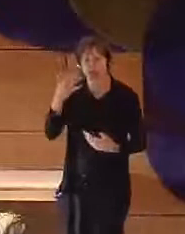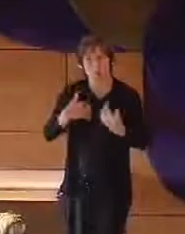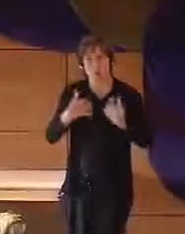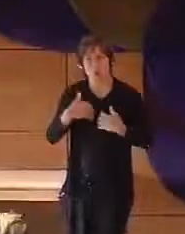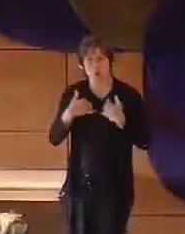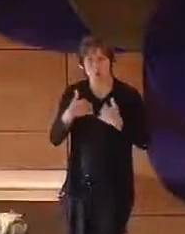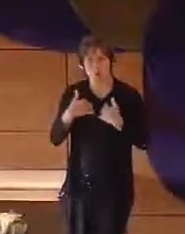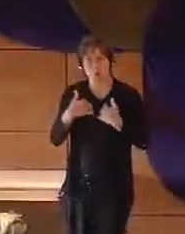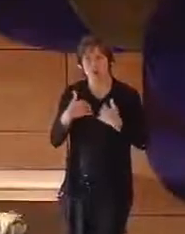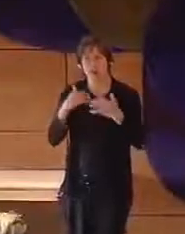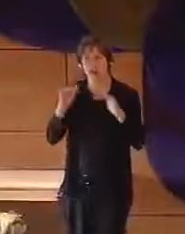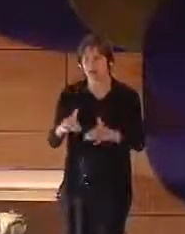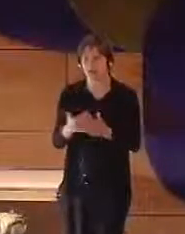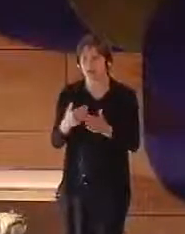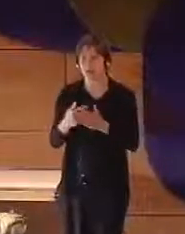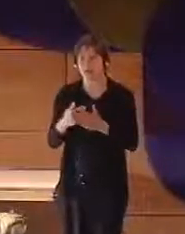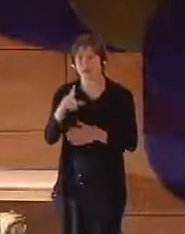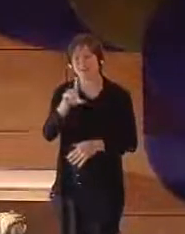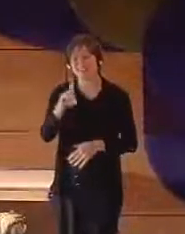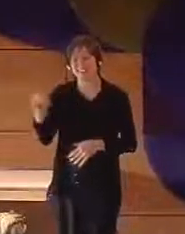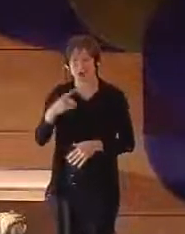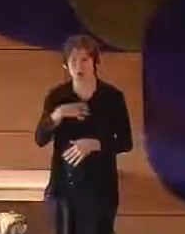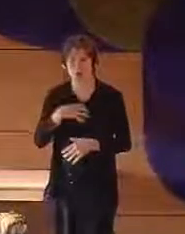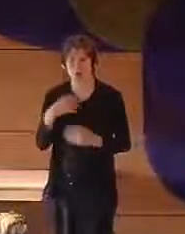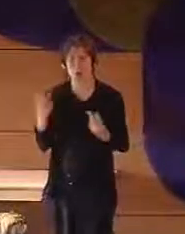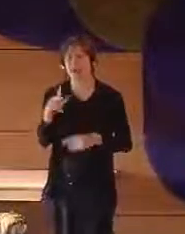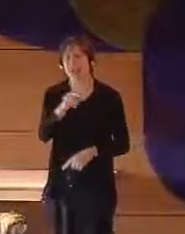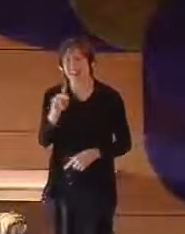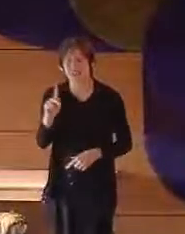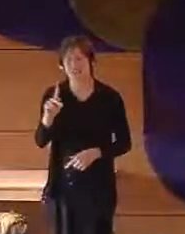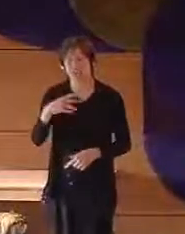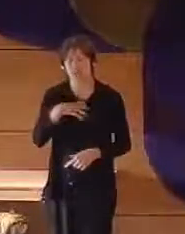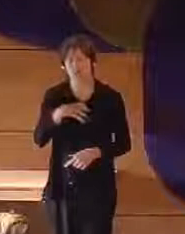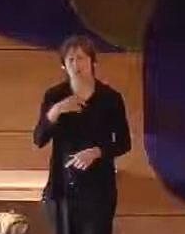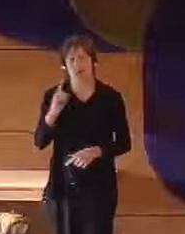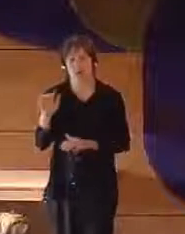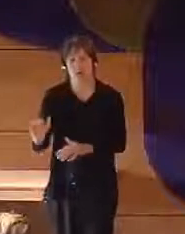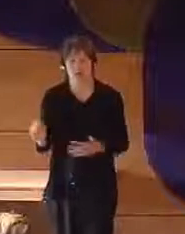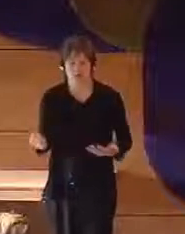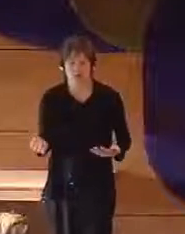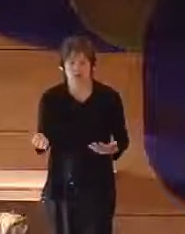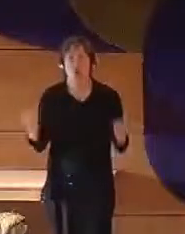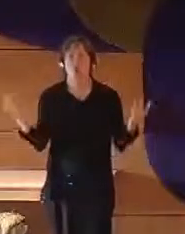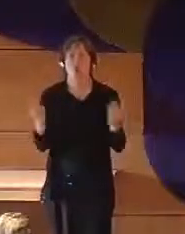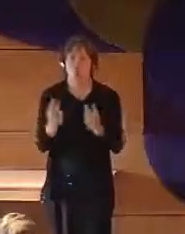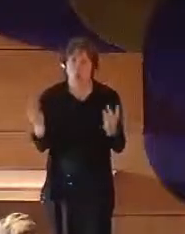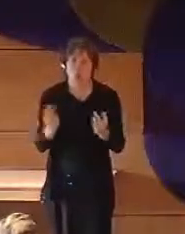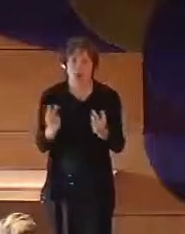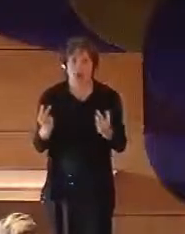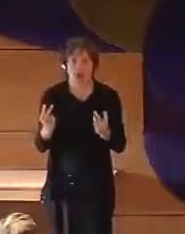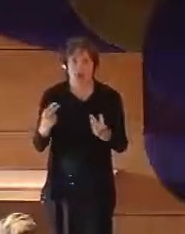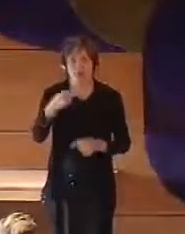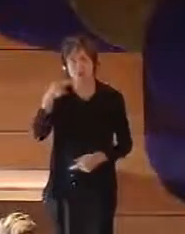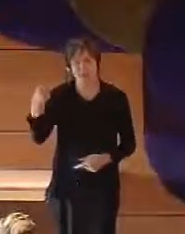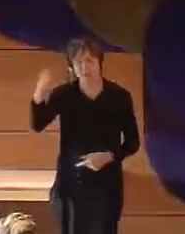Klinefelter syndrome. Or you can have a failure of production of the hormones in the hypothalamus and the pituitary, in